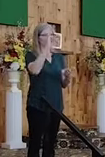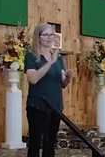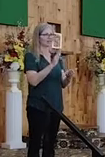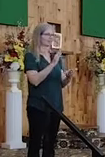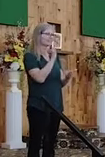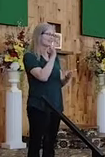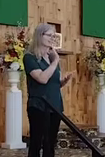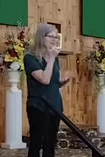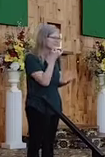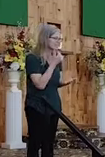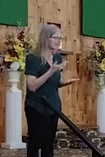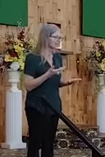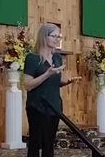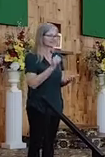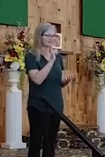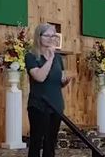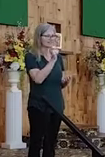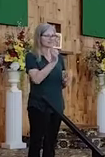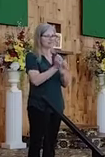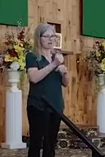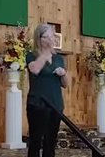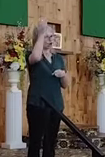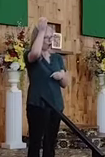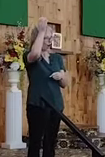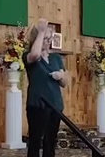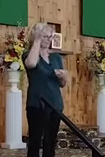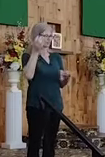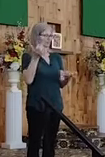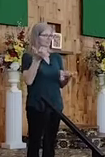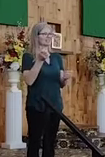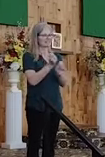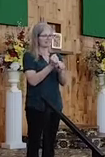He doesn't make rubbish. God makes all things well.